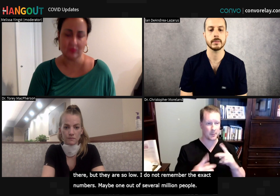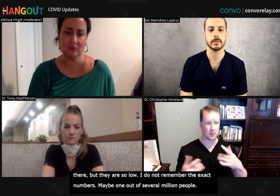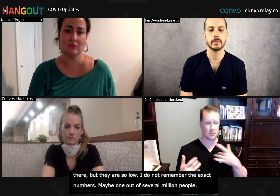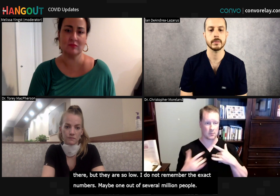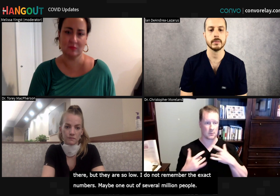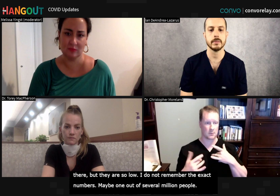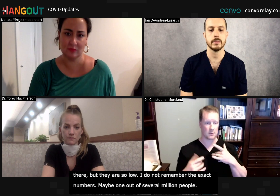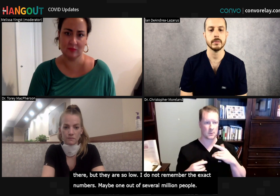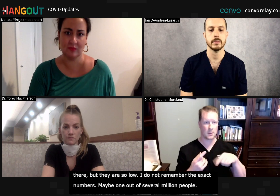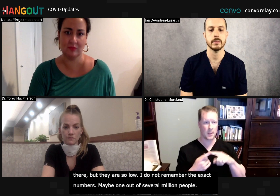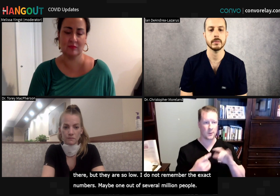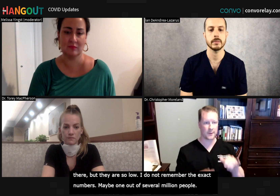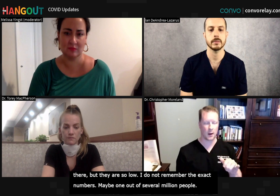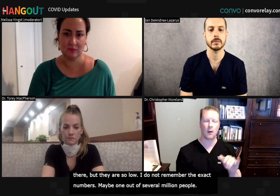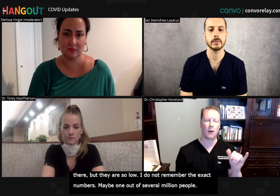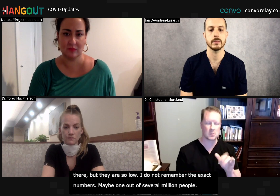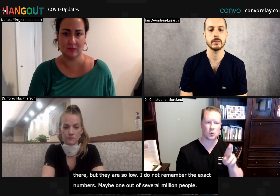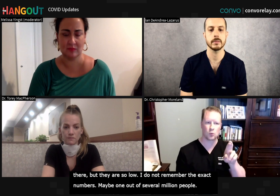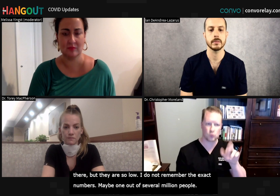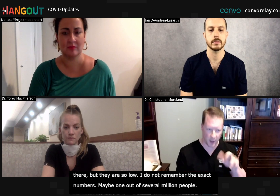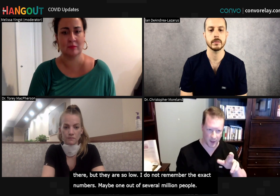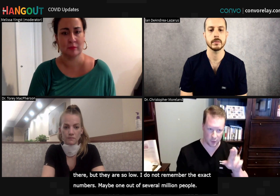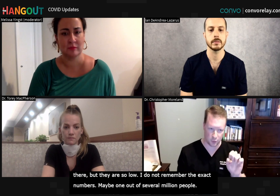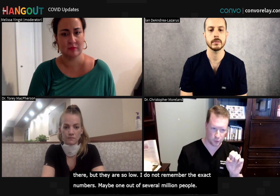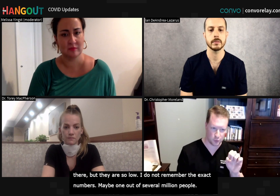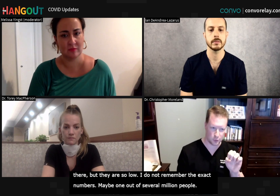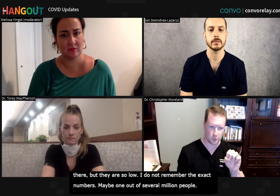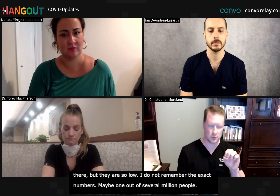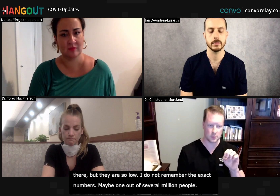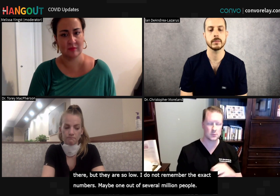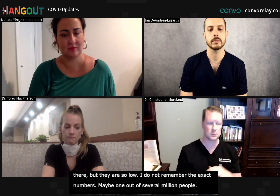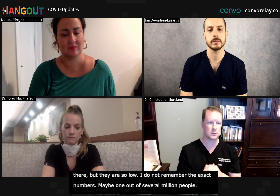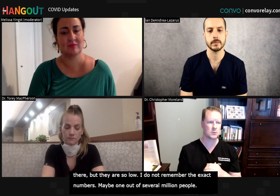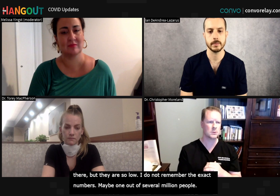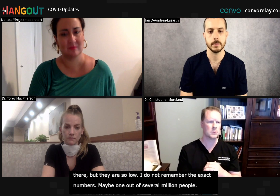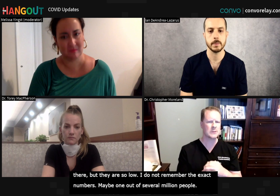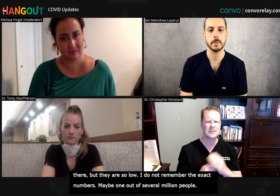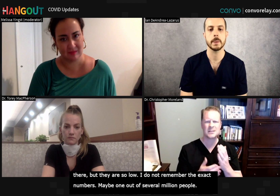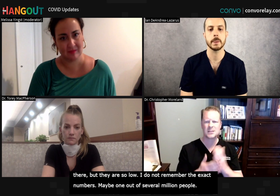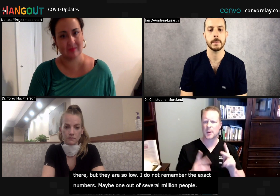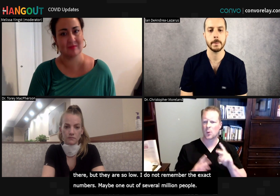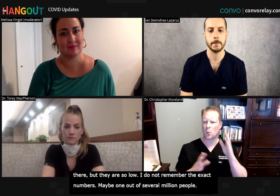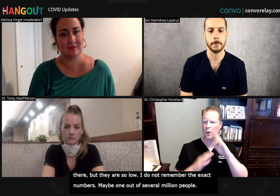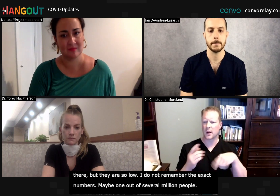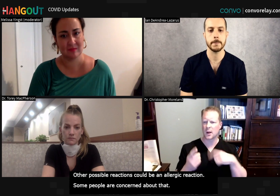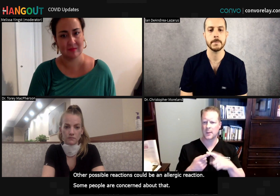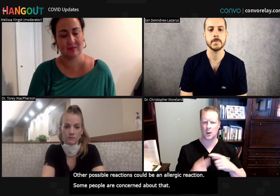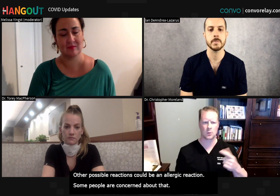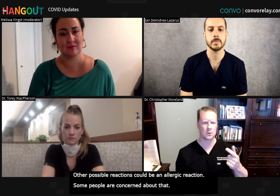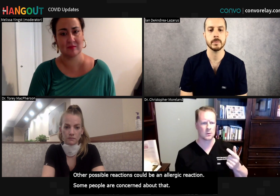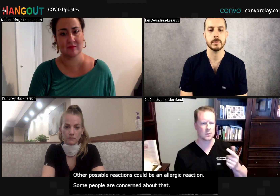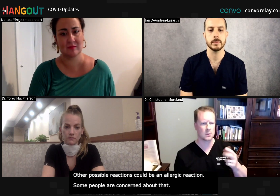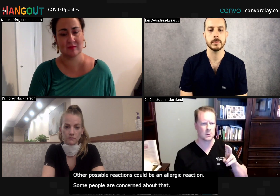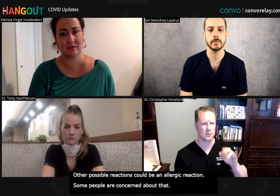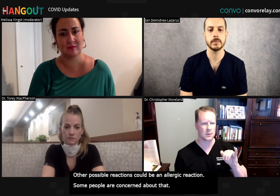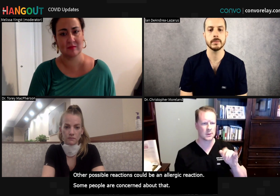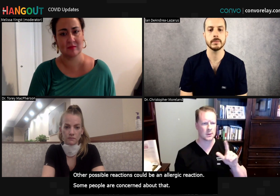allergic reaction. Some people are concerned about that. That is also extremely rare. Some people are